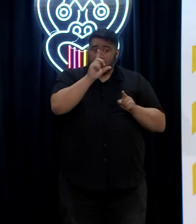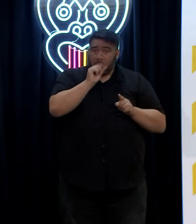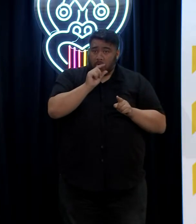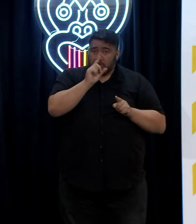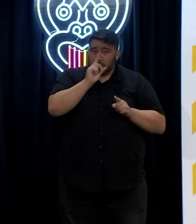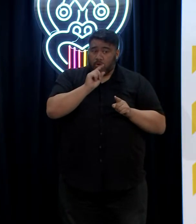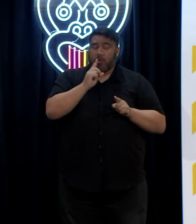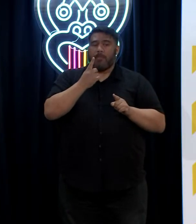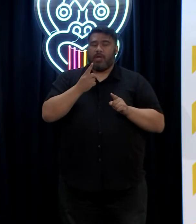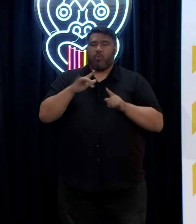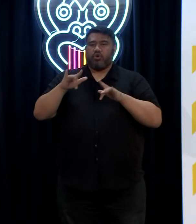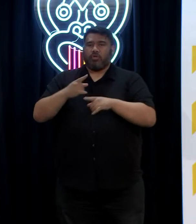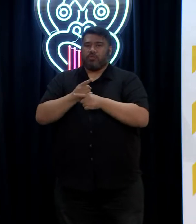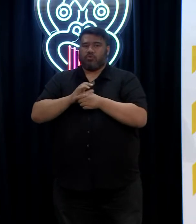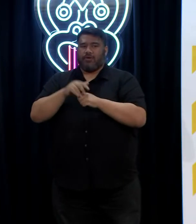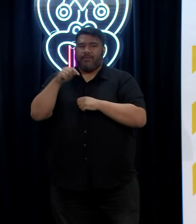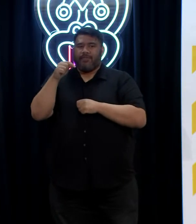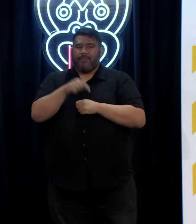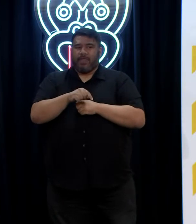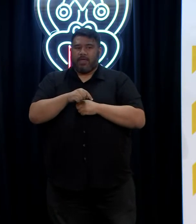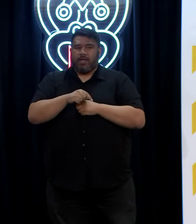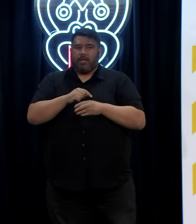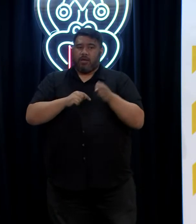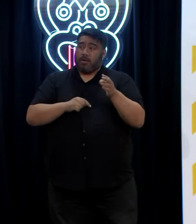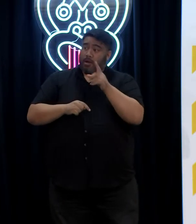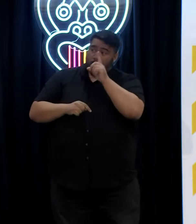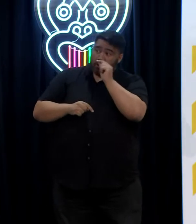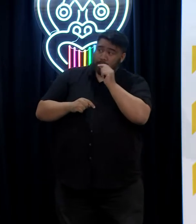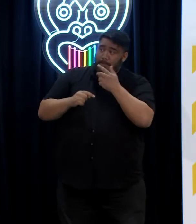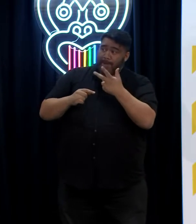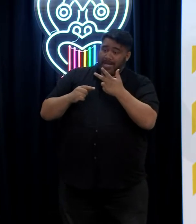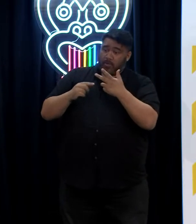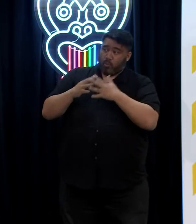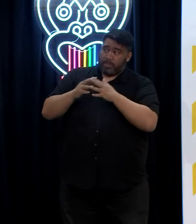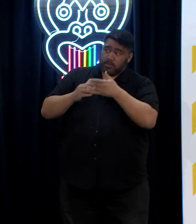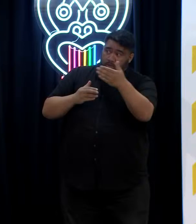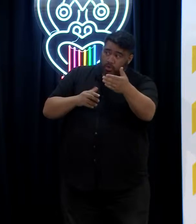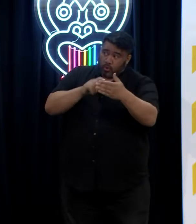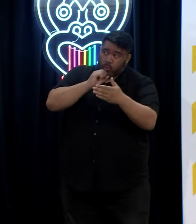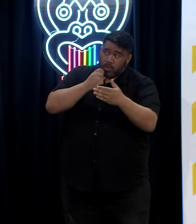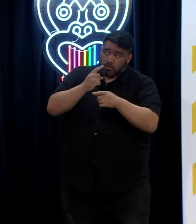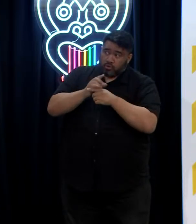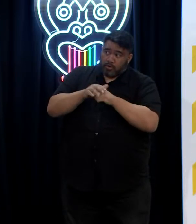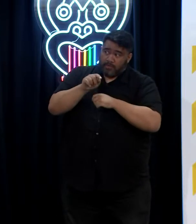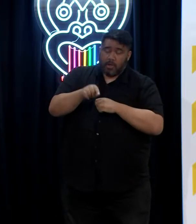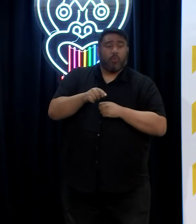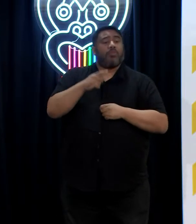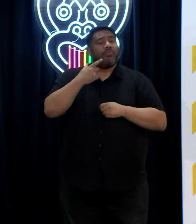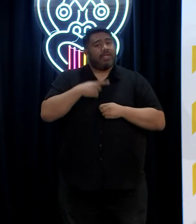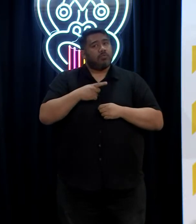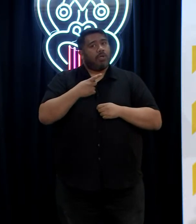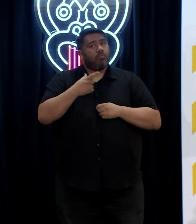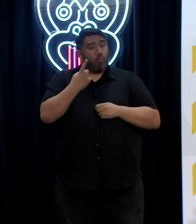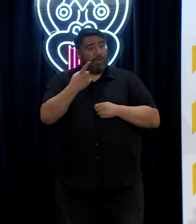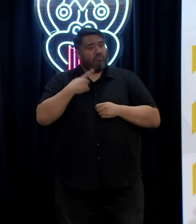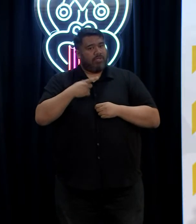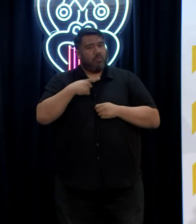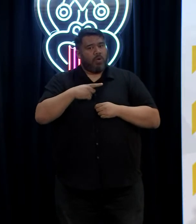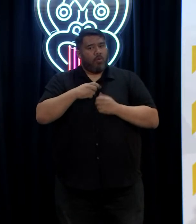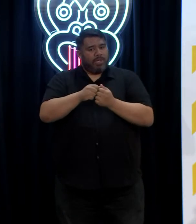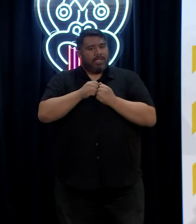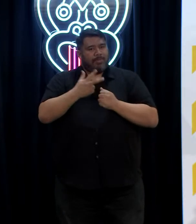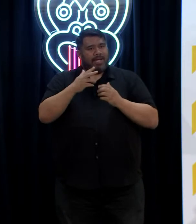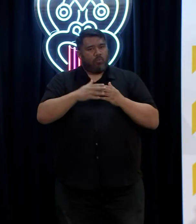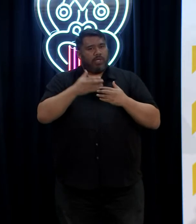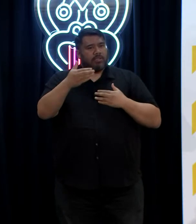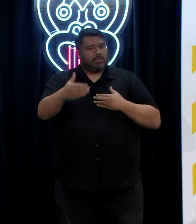on the cards at the moment because, well, the thing is that's one of the reasons to keep the 8-week process going. But I